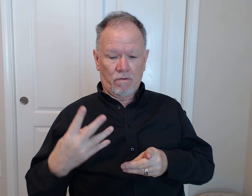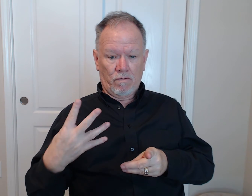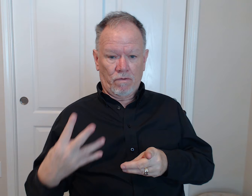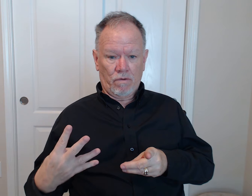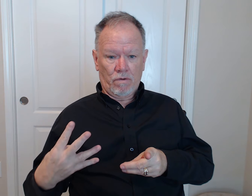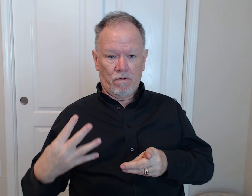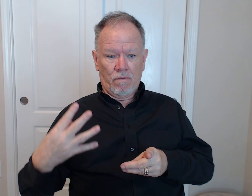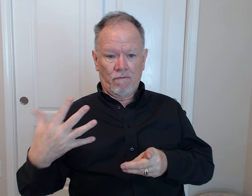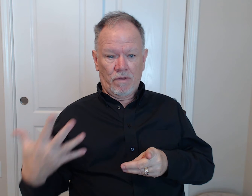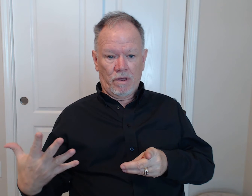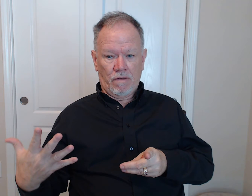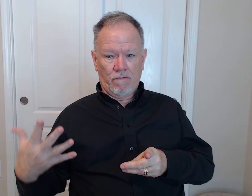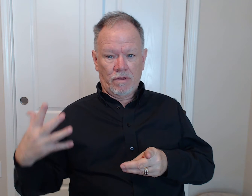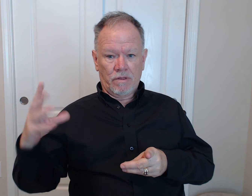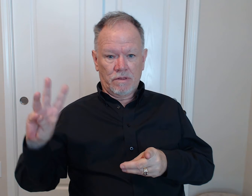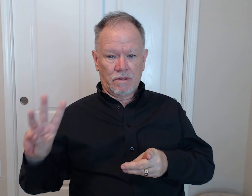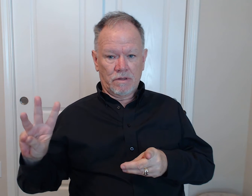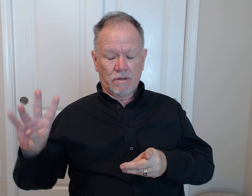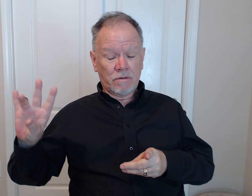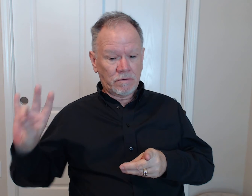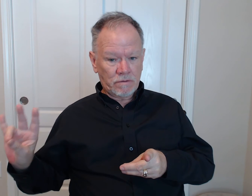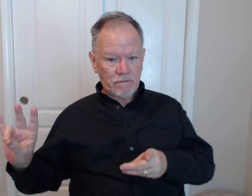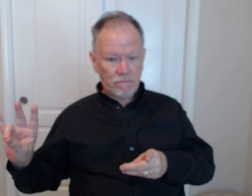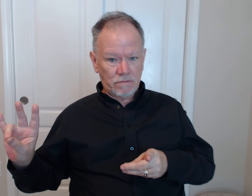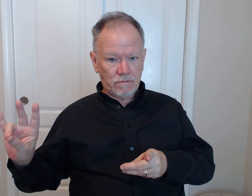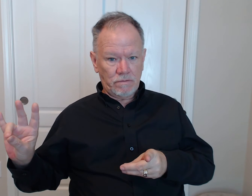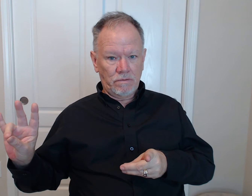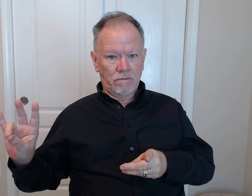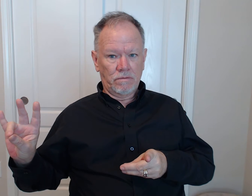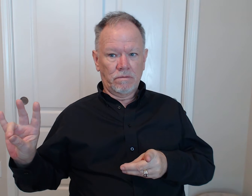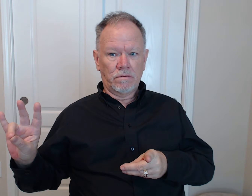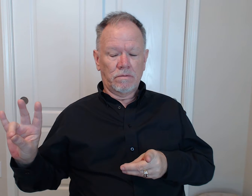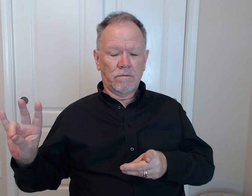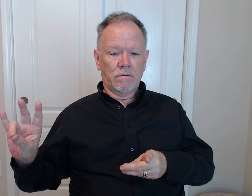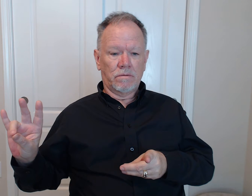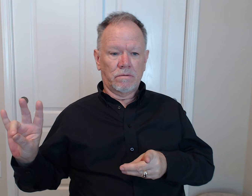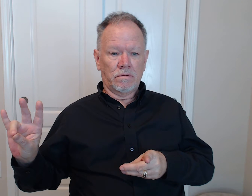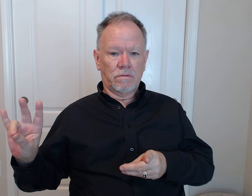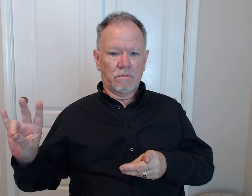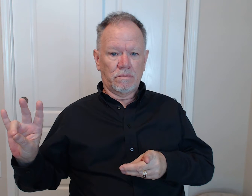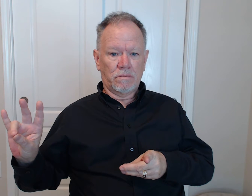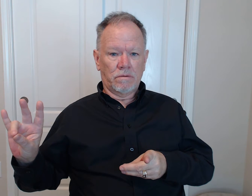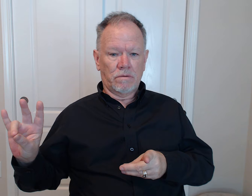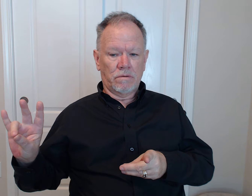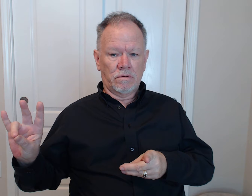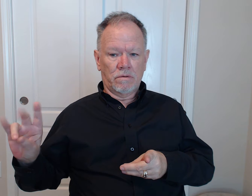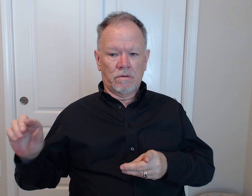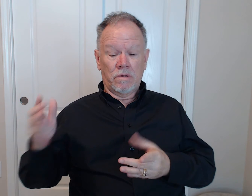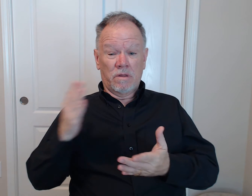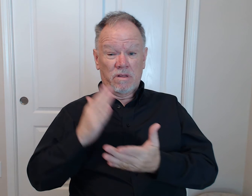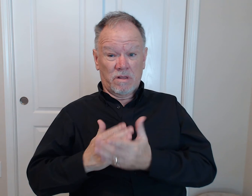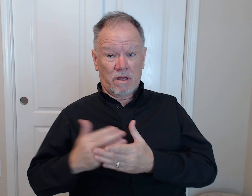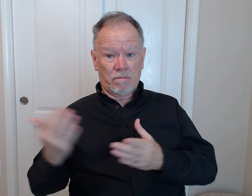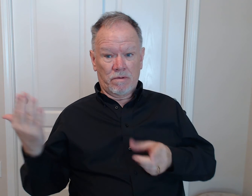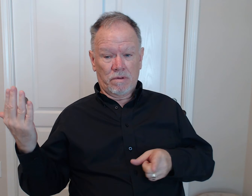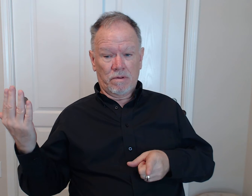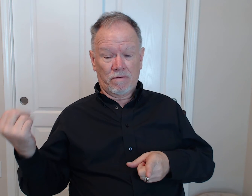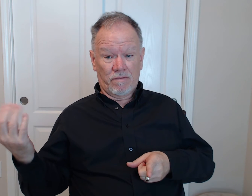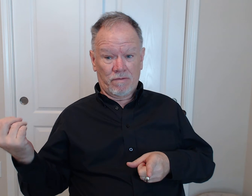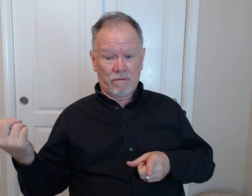4, 5, 6, 7. We go to 15. 8 plus 7.